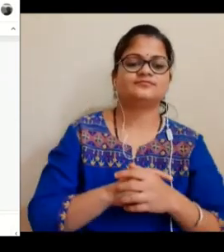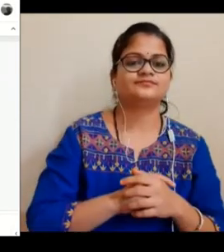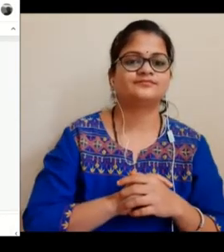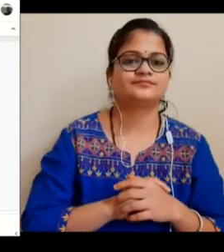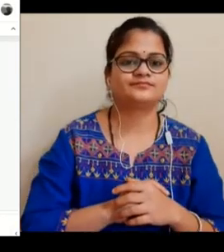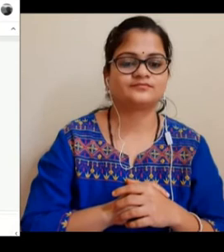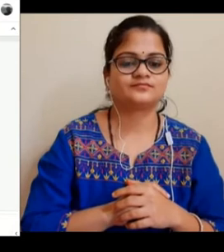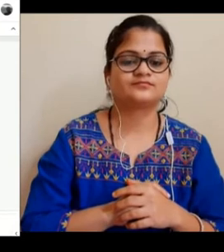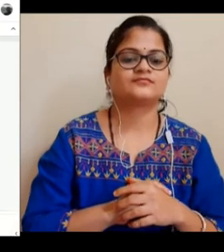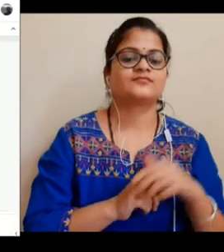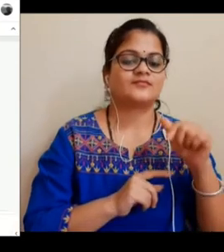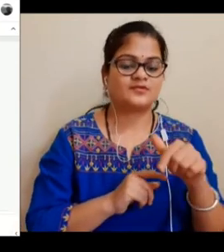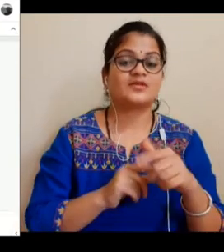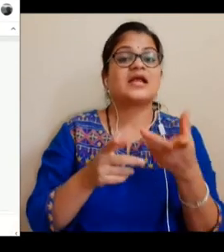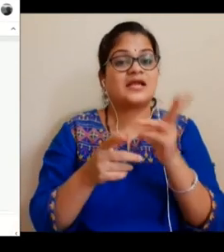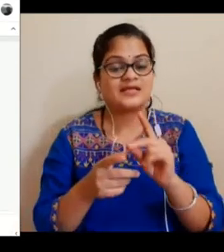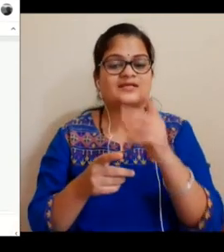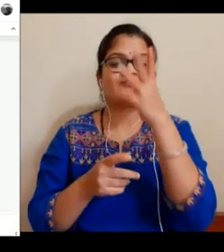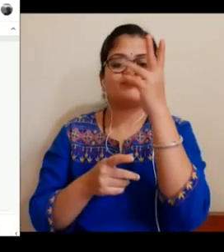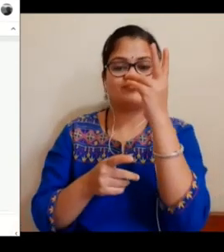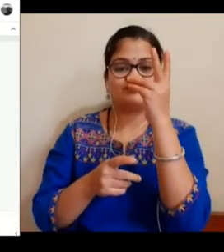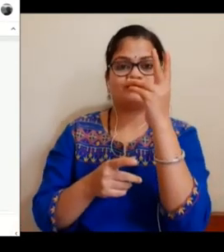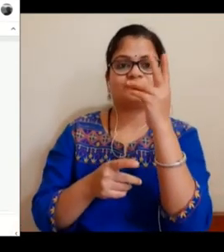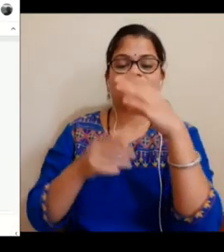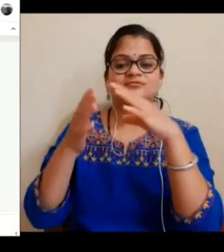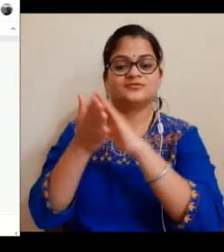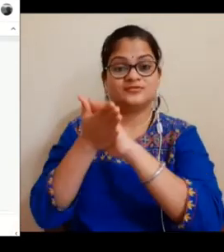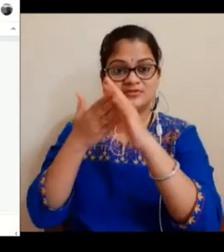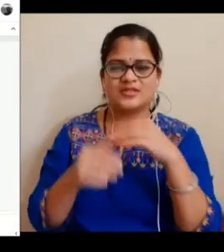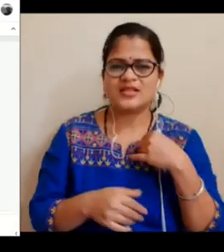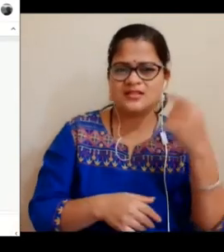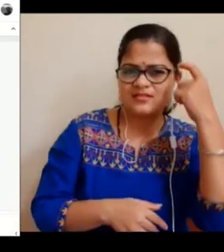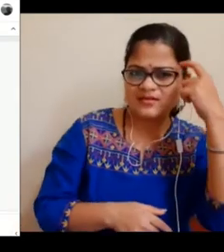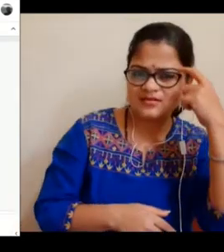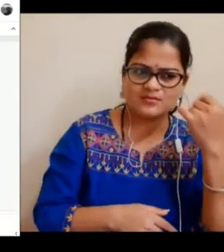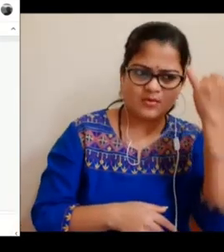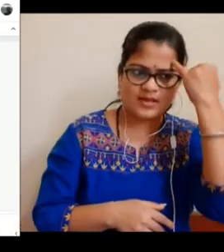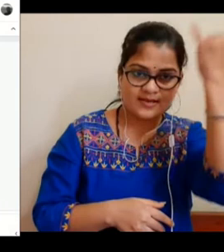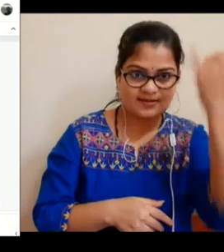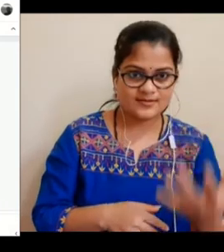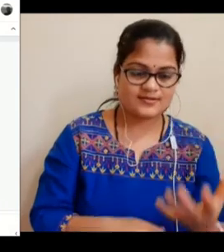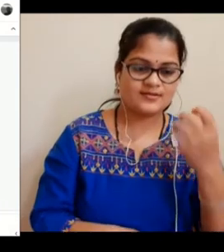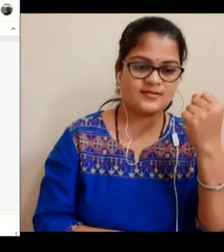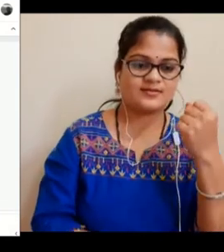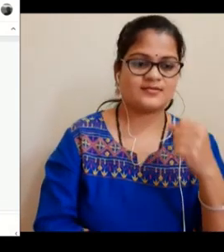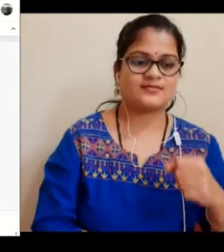bigger. And now I'll copy and paste. So you kind of get the idea. I am